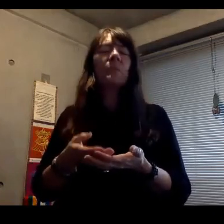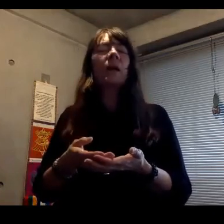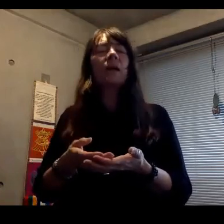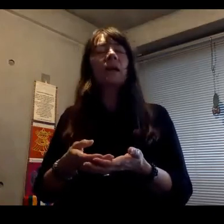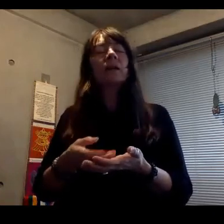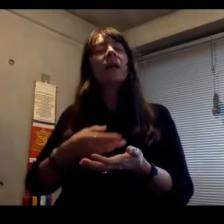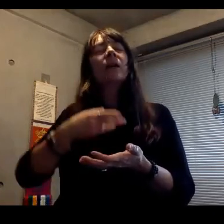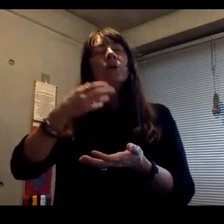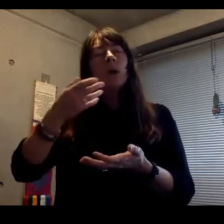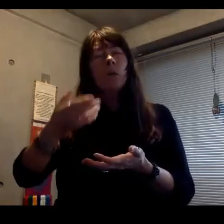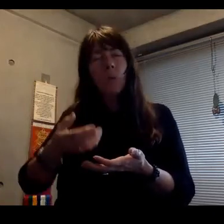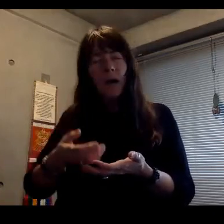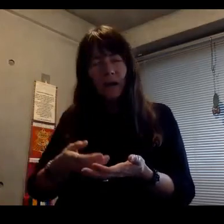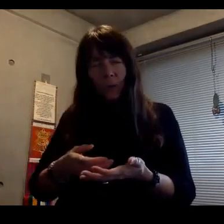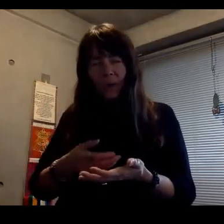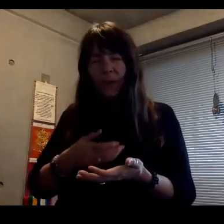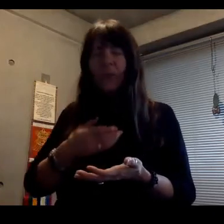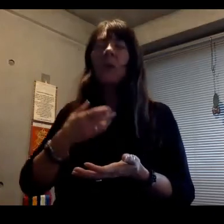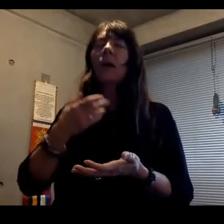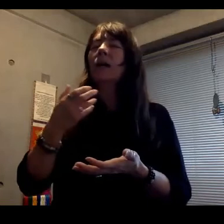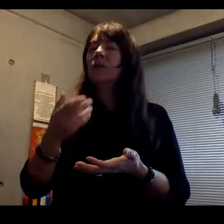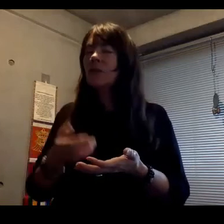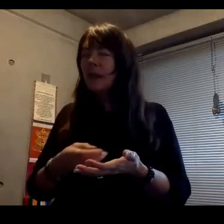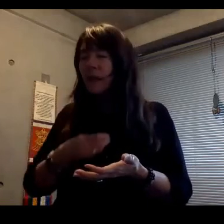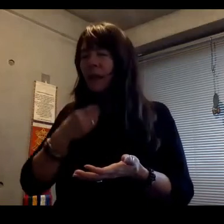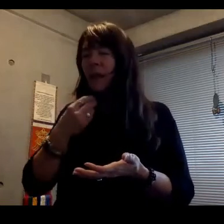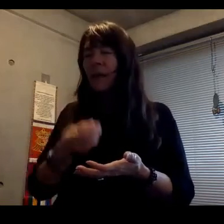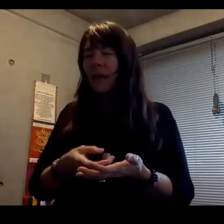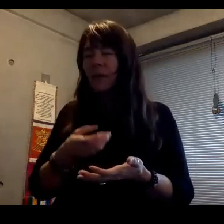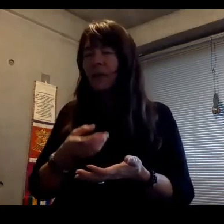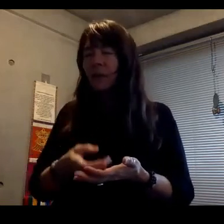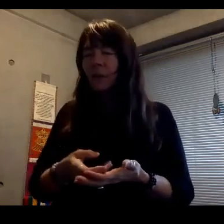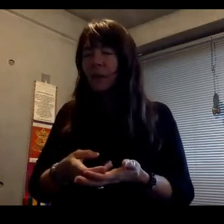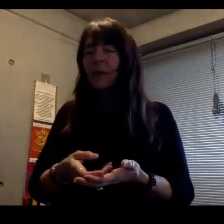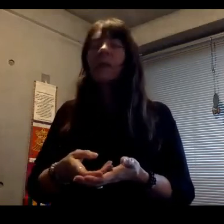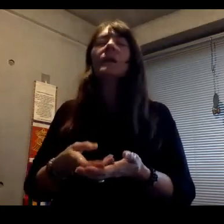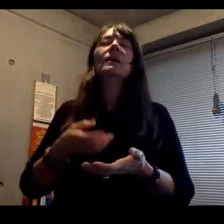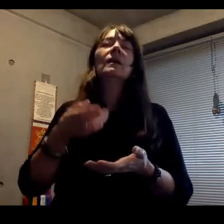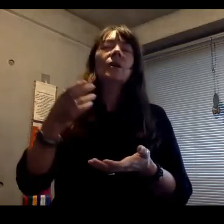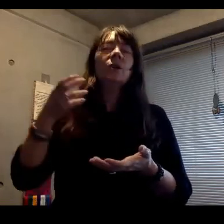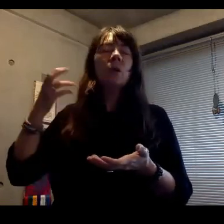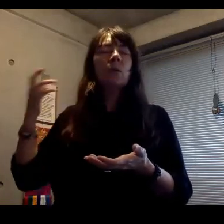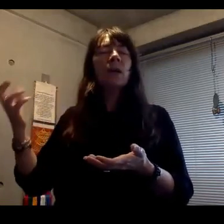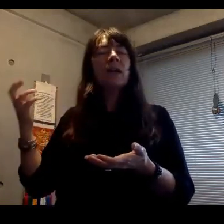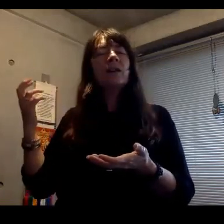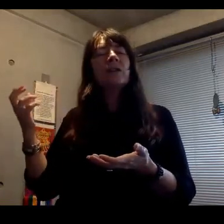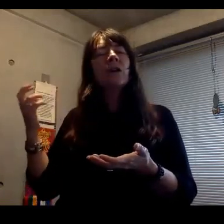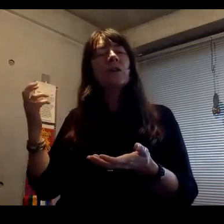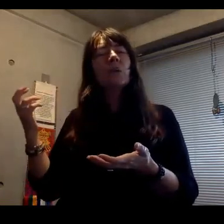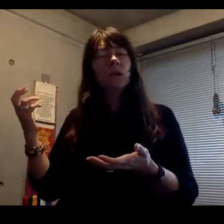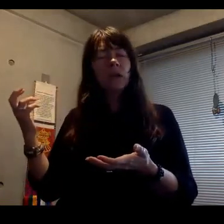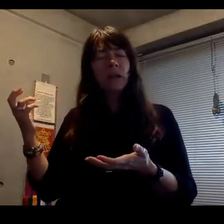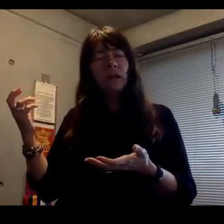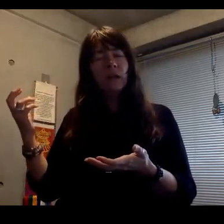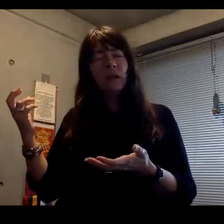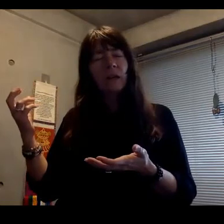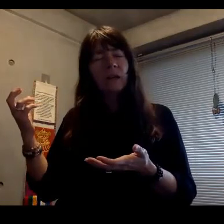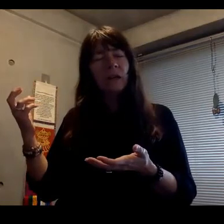it, you're smelling it, you are one with it, you are energetically connected to it. Your brain is not